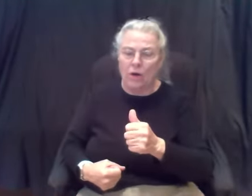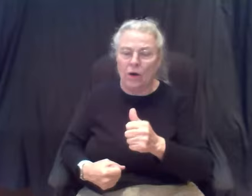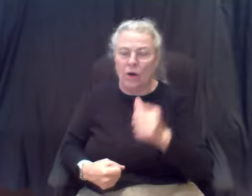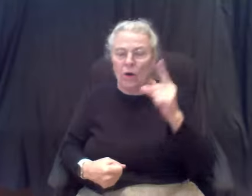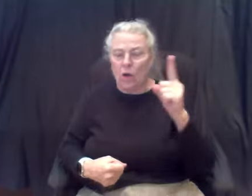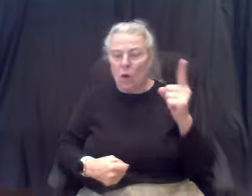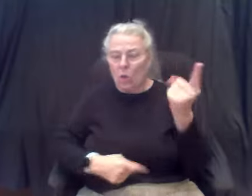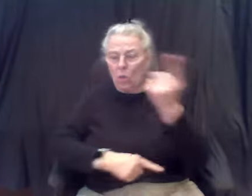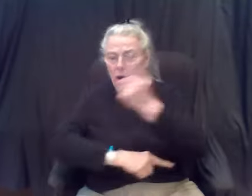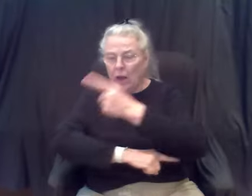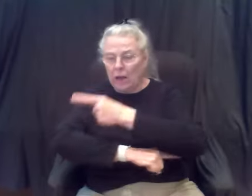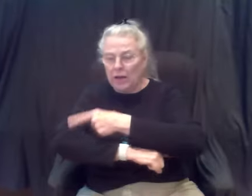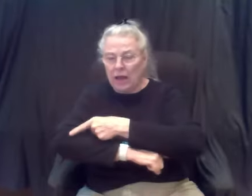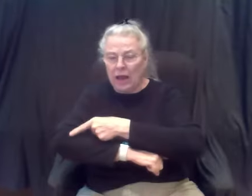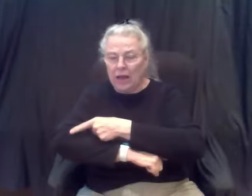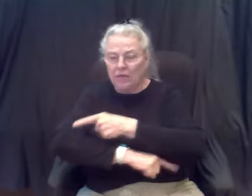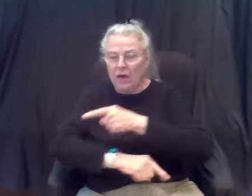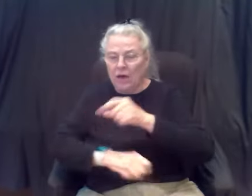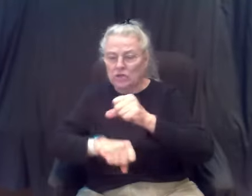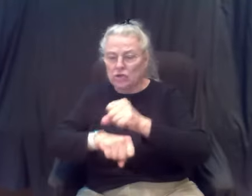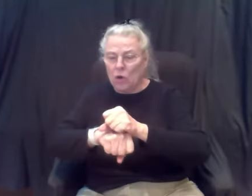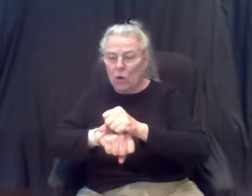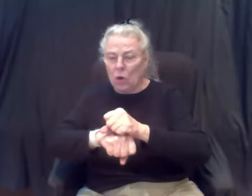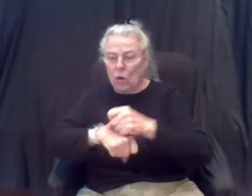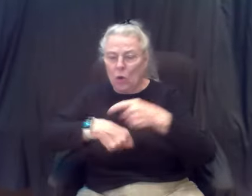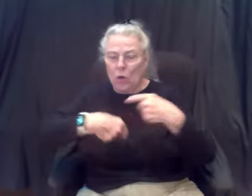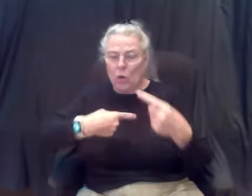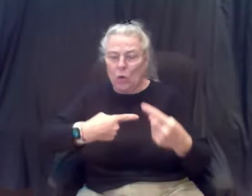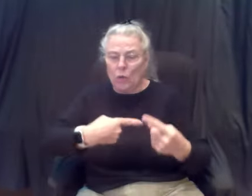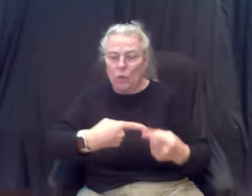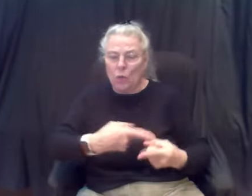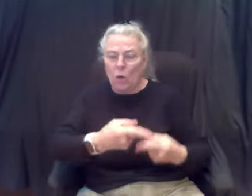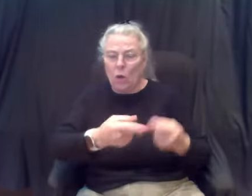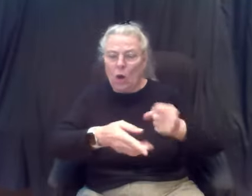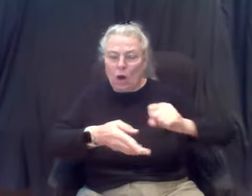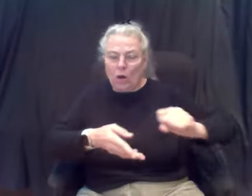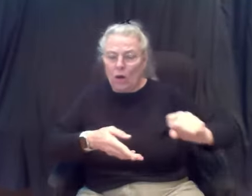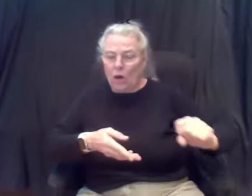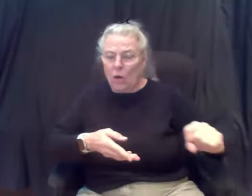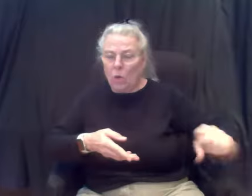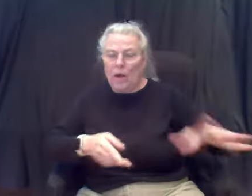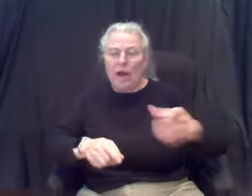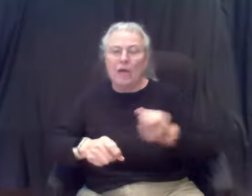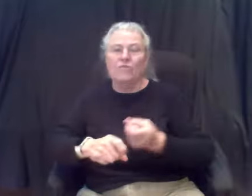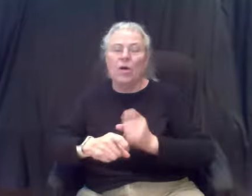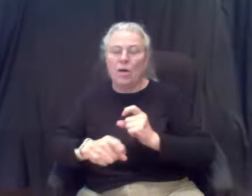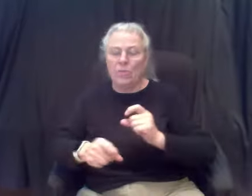longer. One day the stone rolled away from